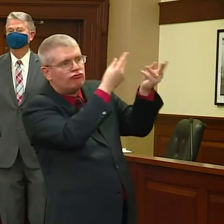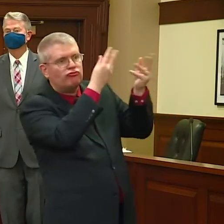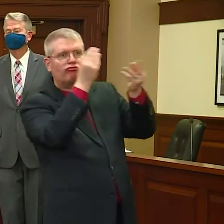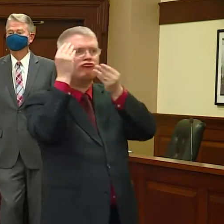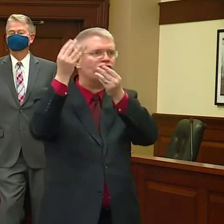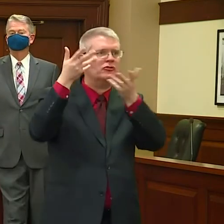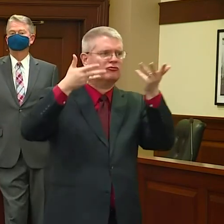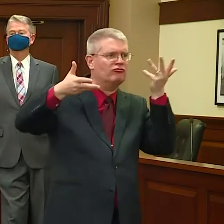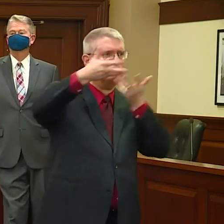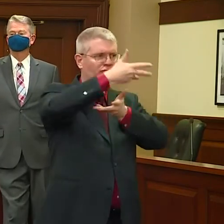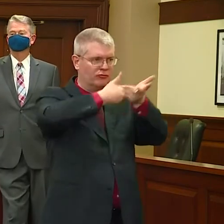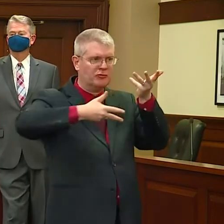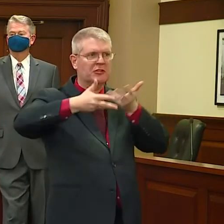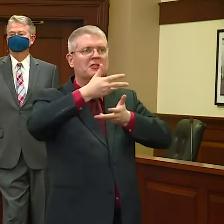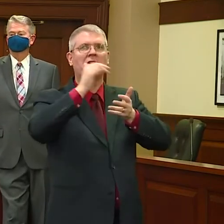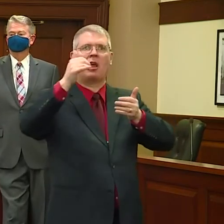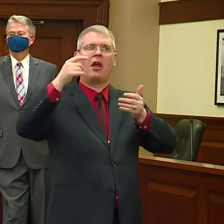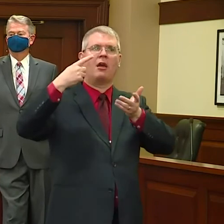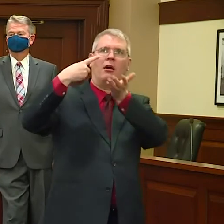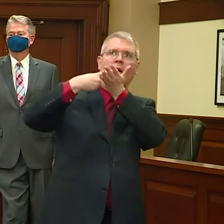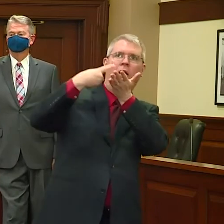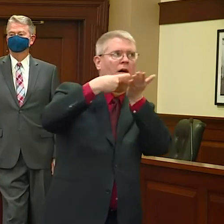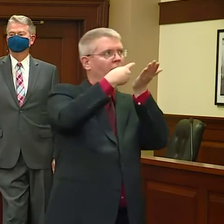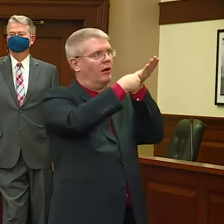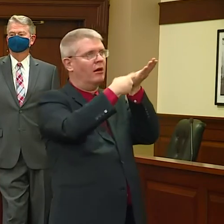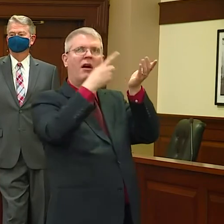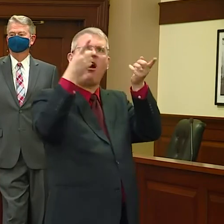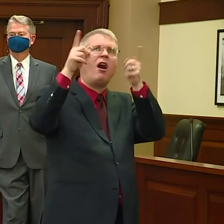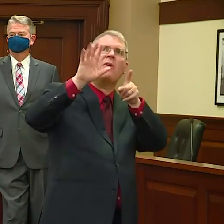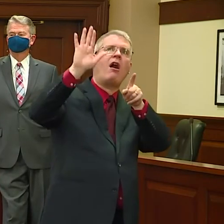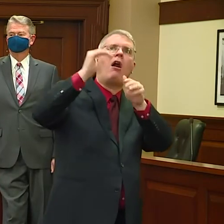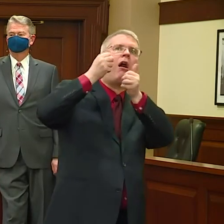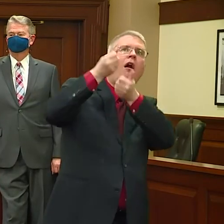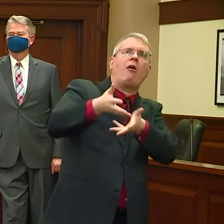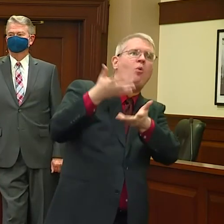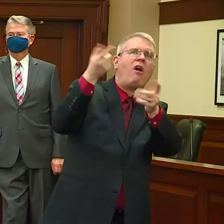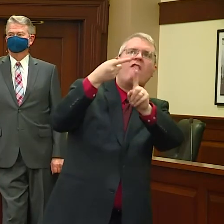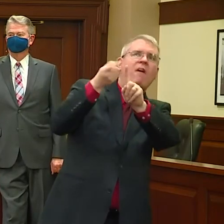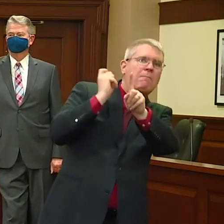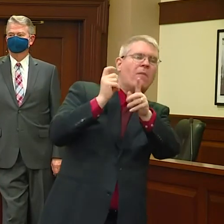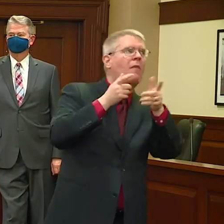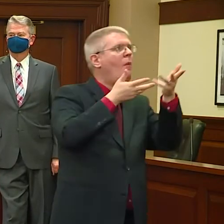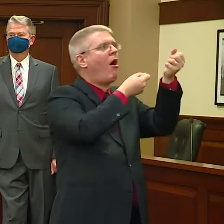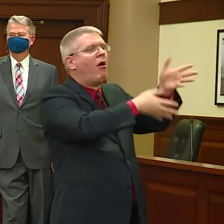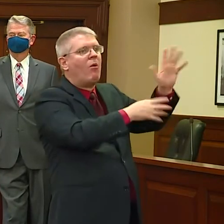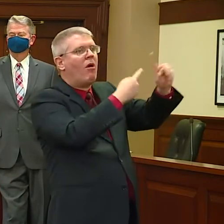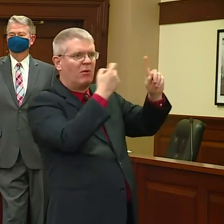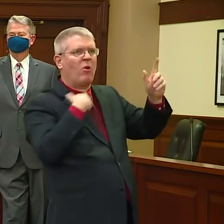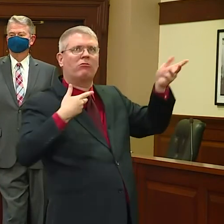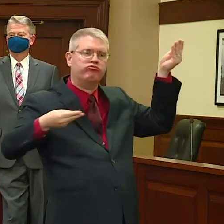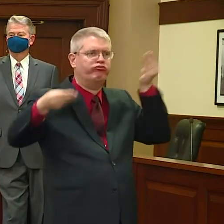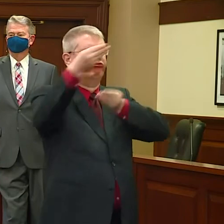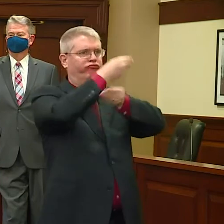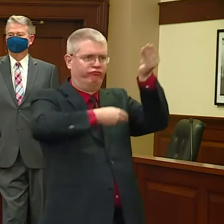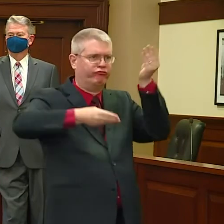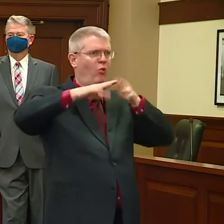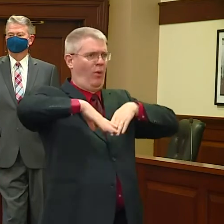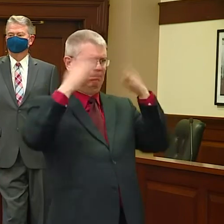personal behavior and personal choices to wear masks, socially distance, do hand hygiene. And we as a community